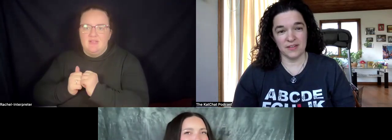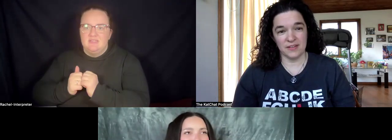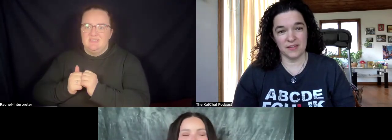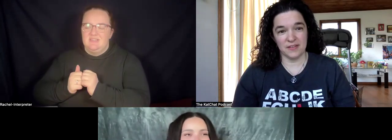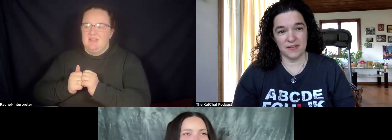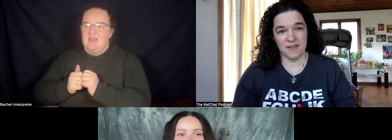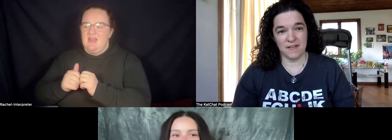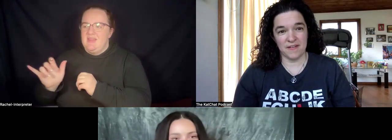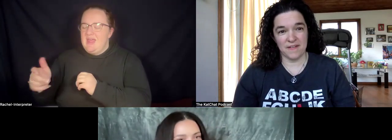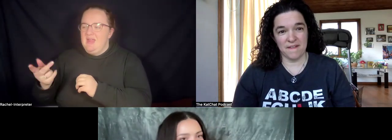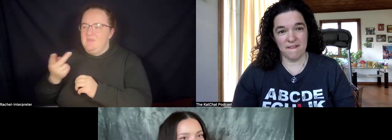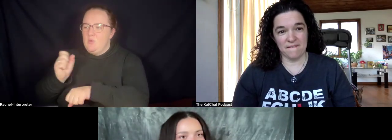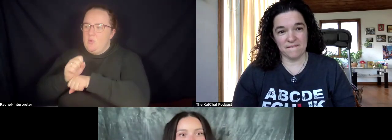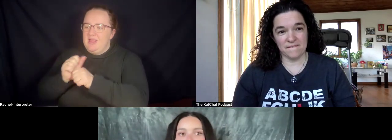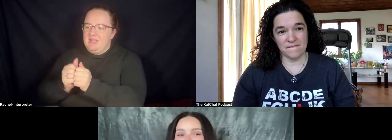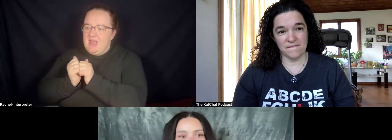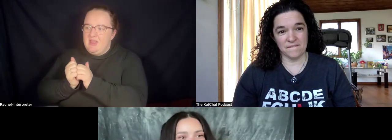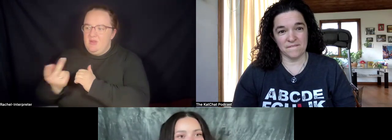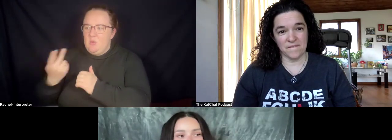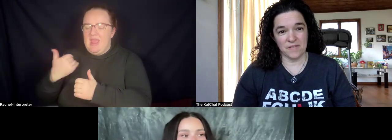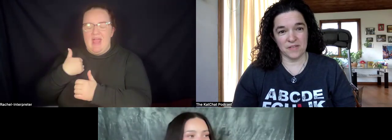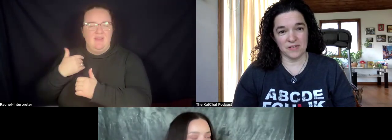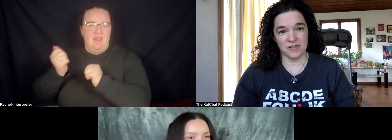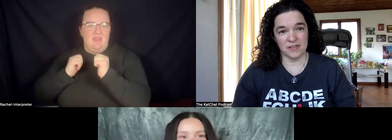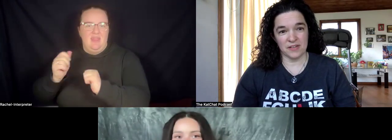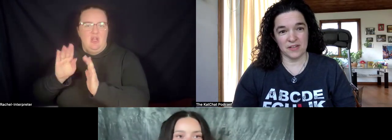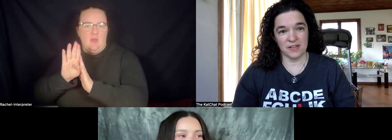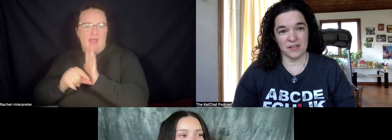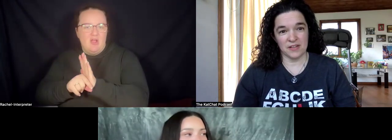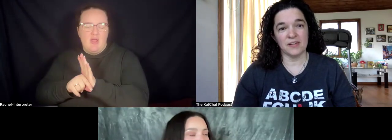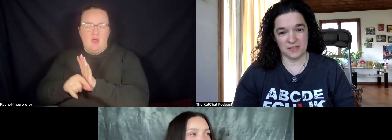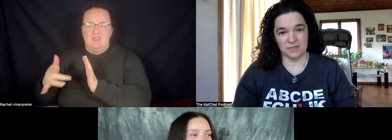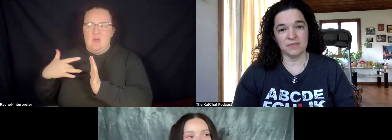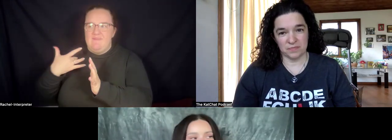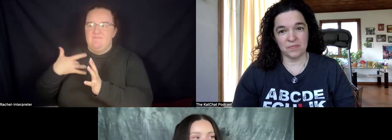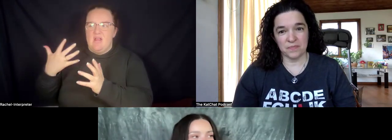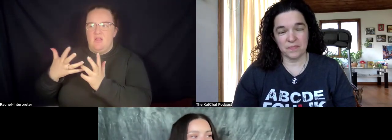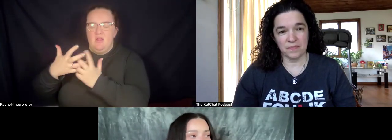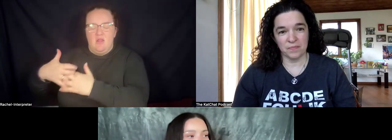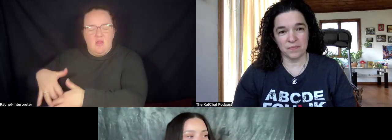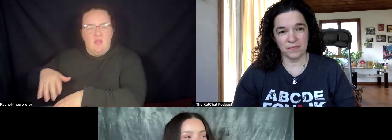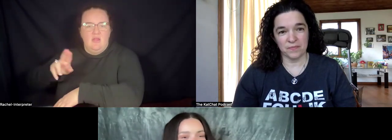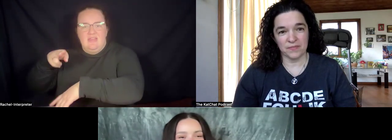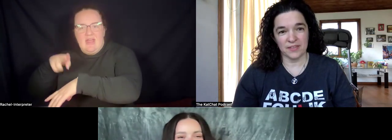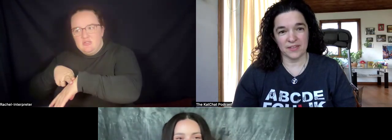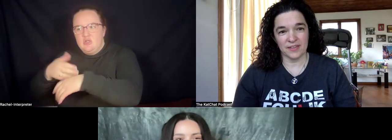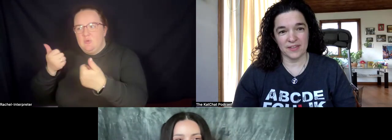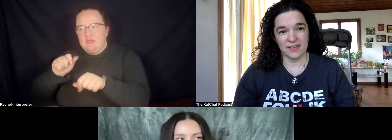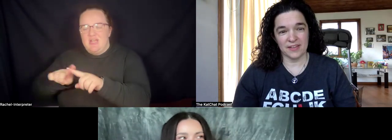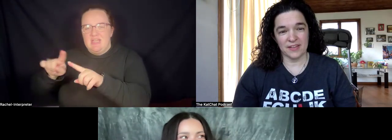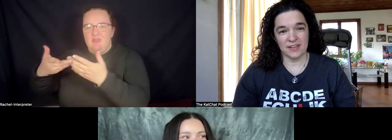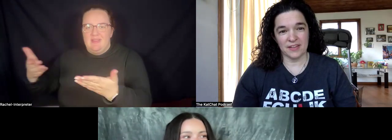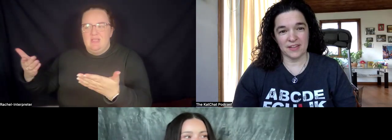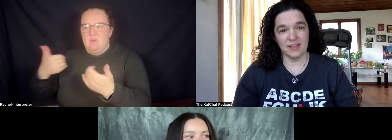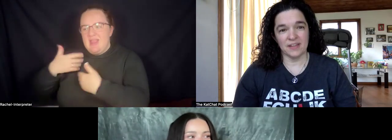of working together. He comes from a theater background, myself too. We just played on camera. We would try different things out. We just have this